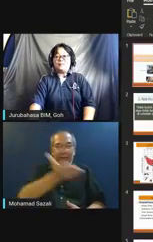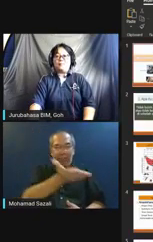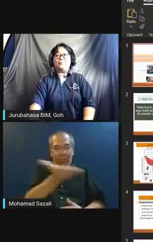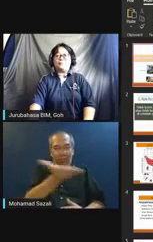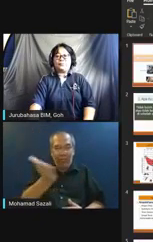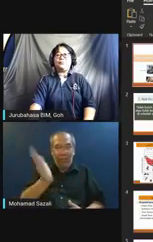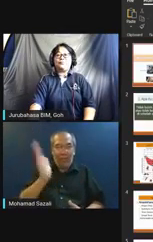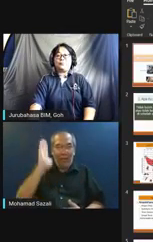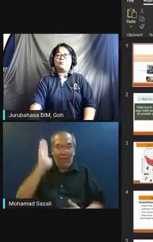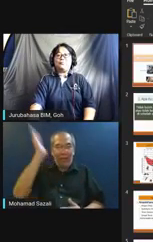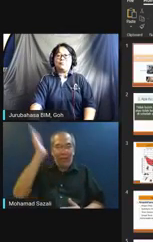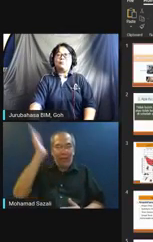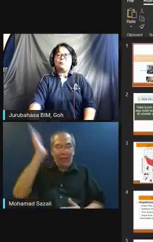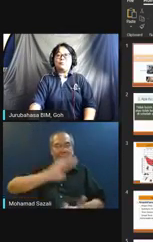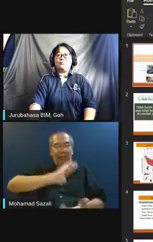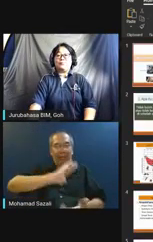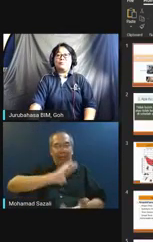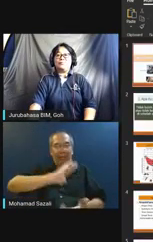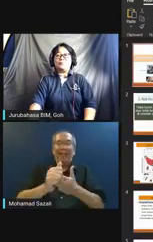field.